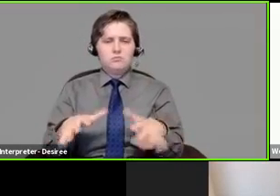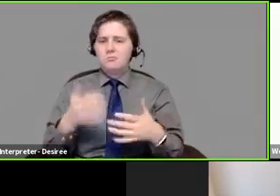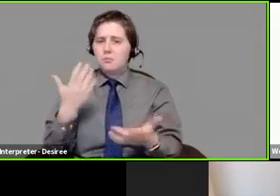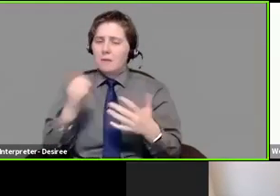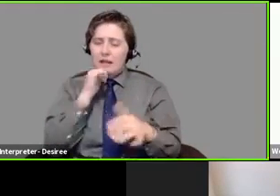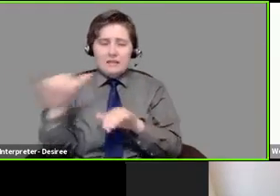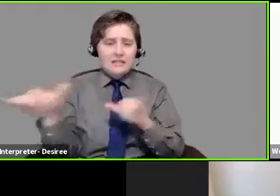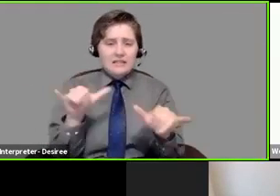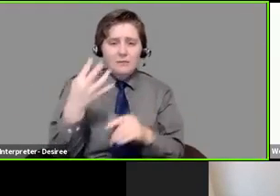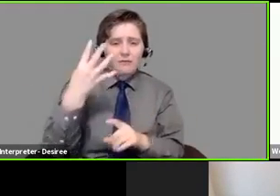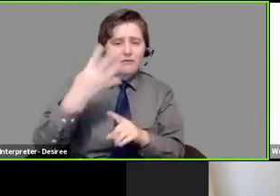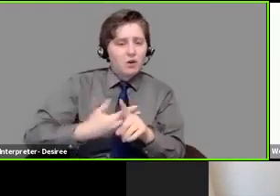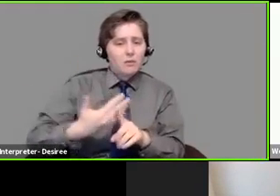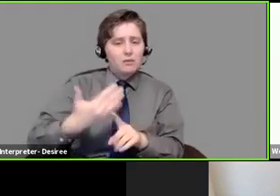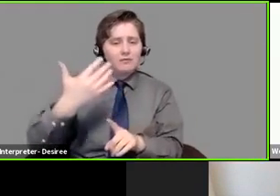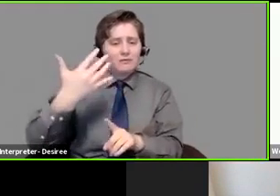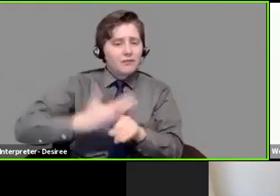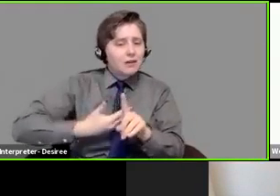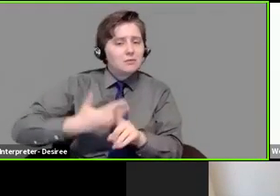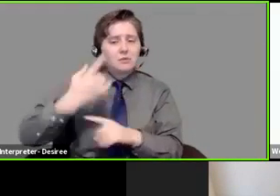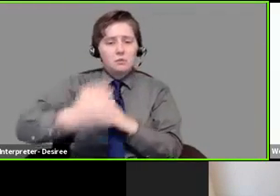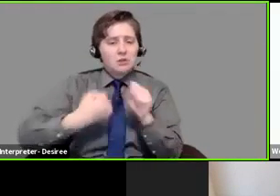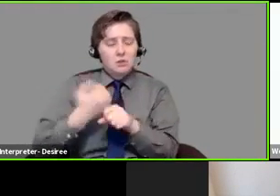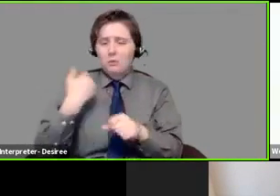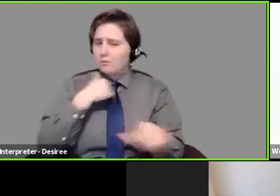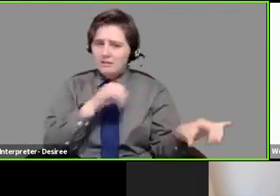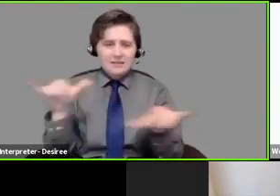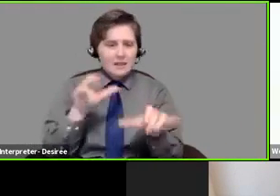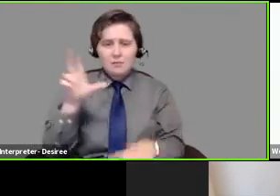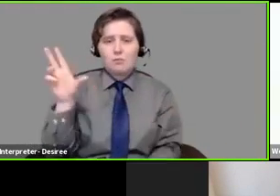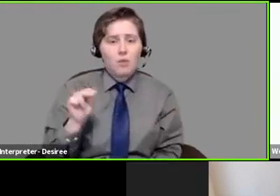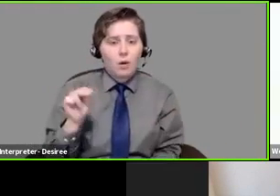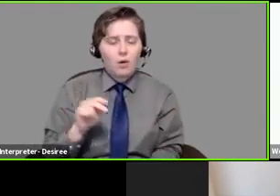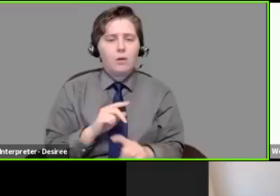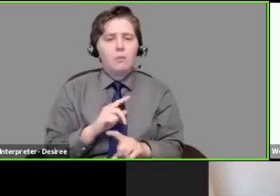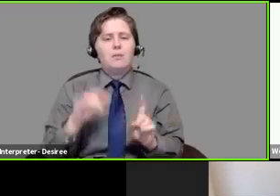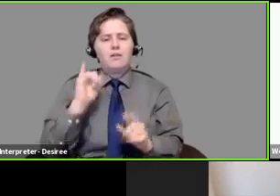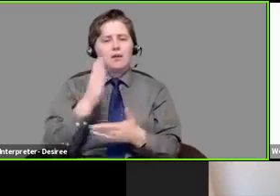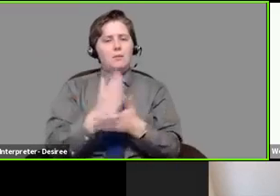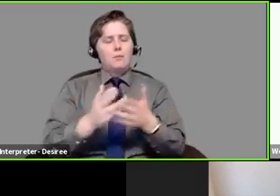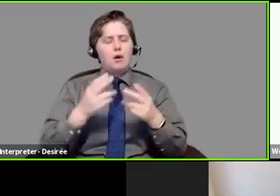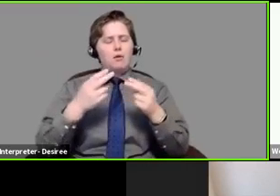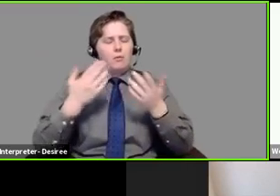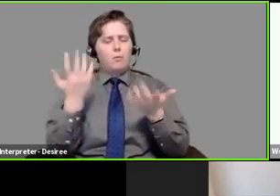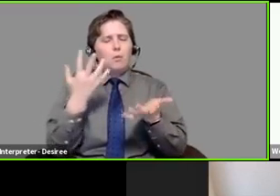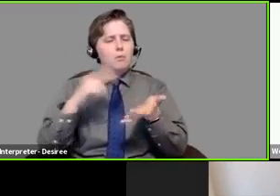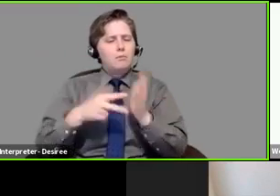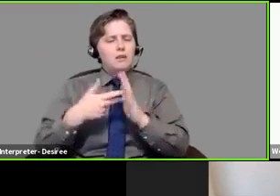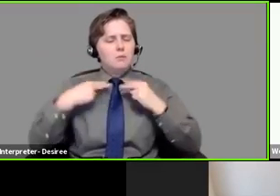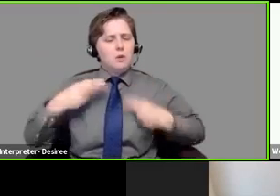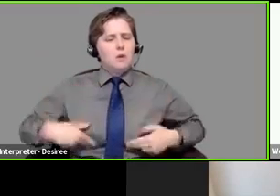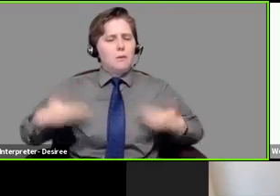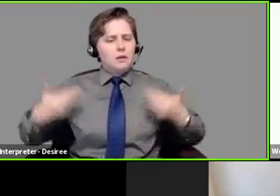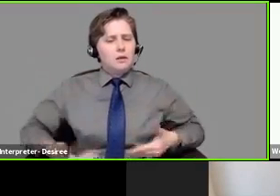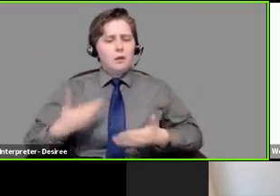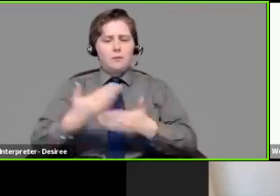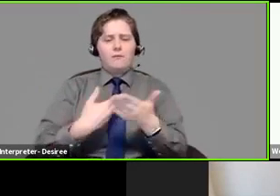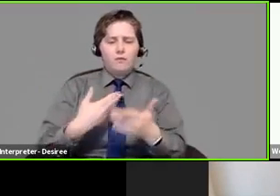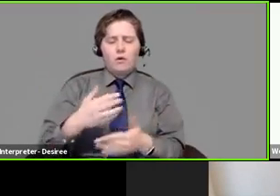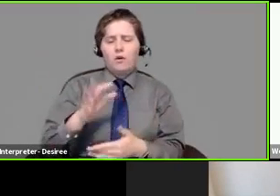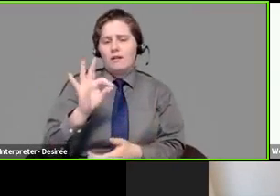were, say, 4 or 5 months ago or a year ago. But that's part of what the human condition is about. Before